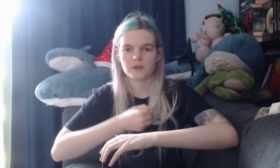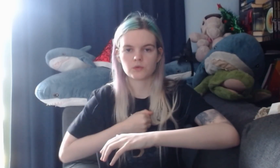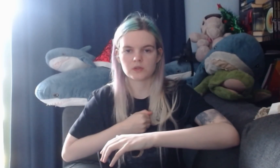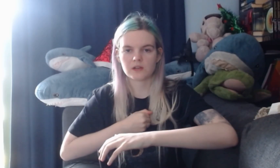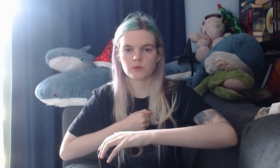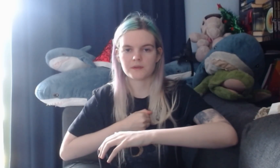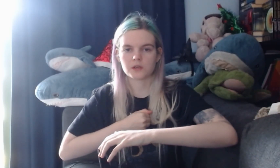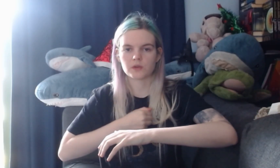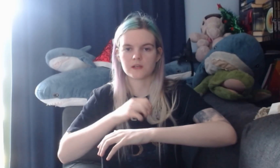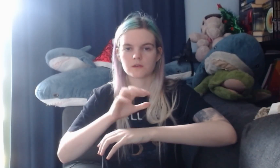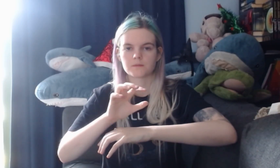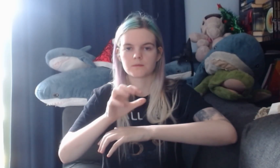that while we go here.